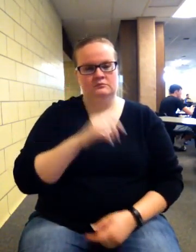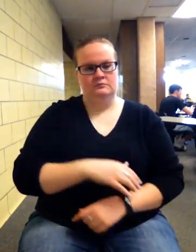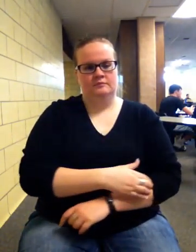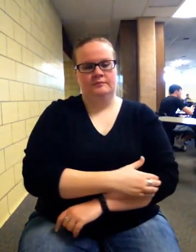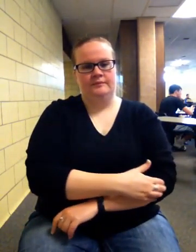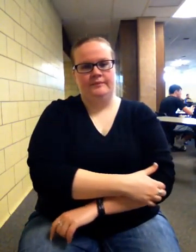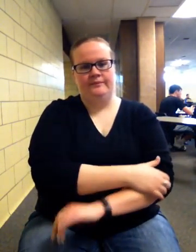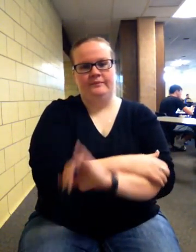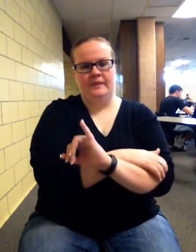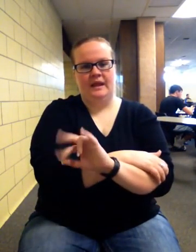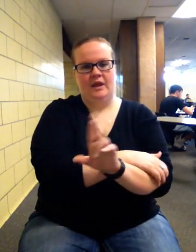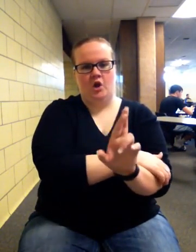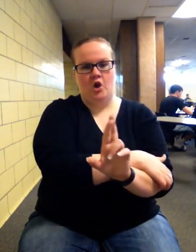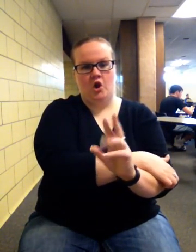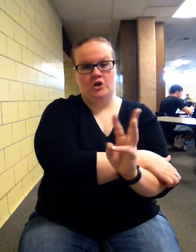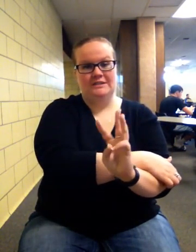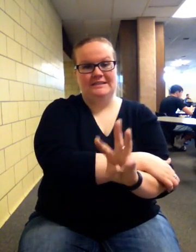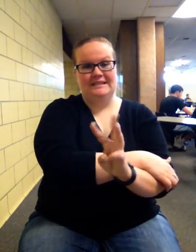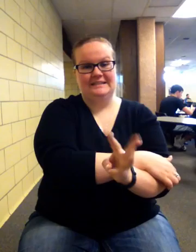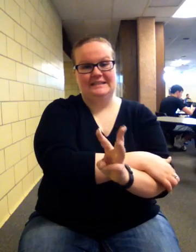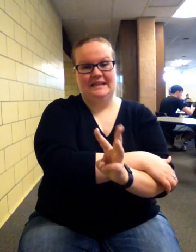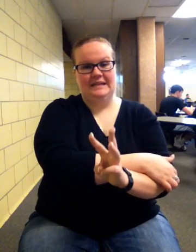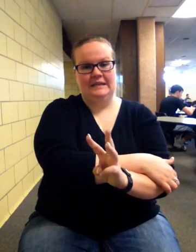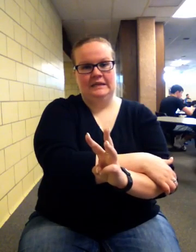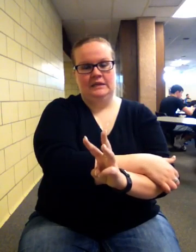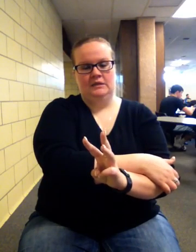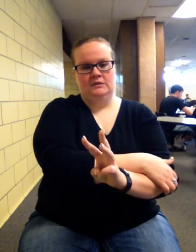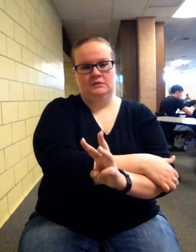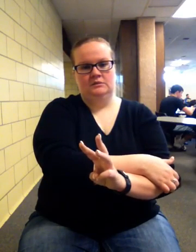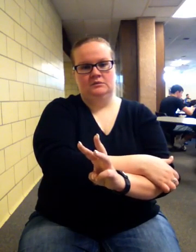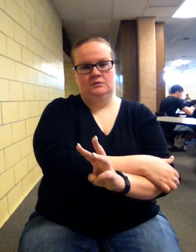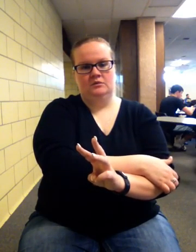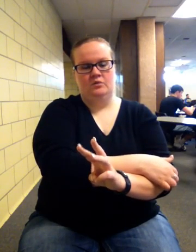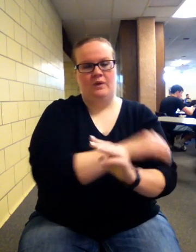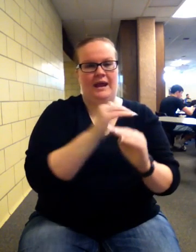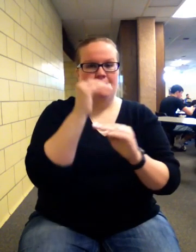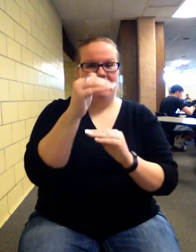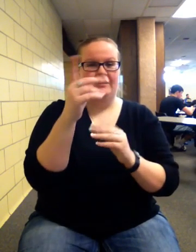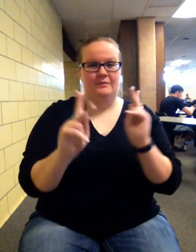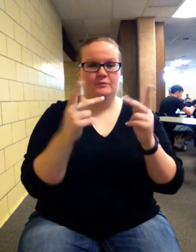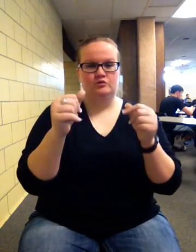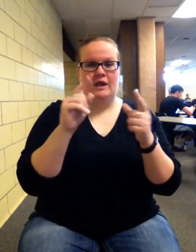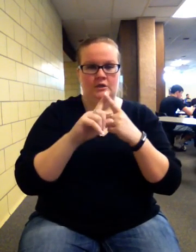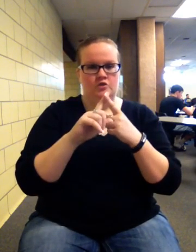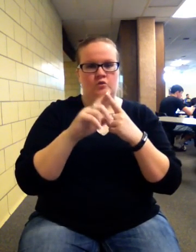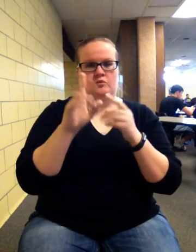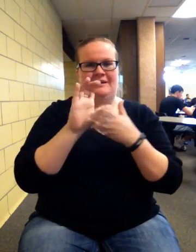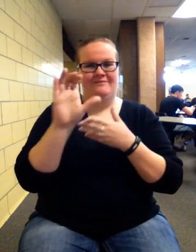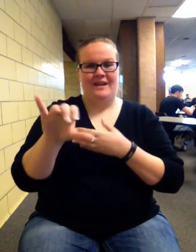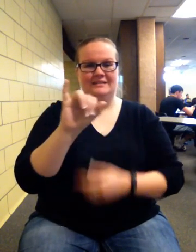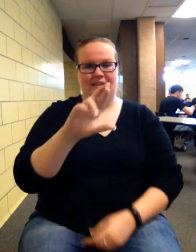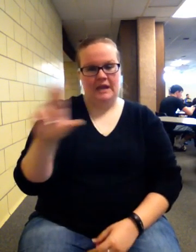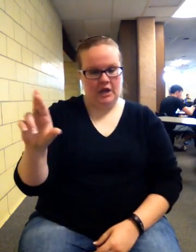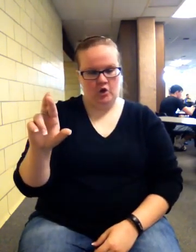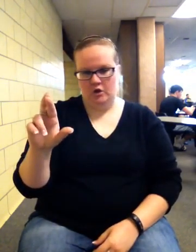rate of return, 16, right above it. And a lot of people try to reinvest at the internal rate of return. Well, we're going to be